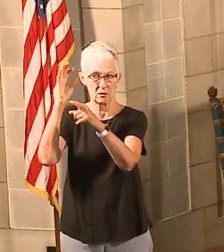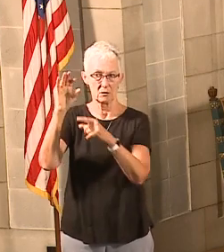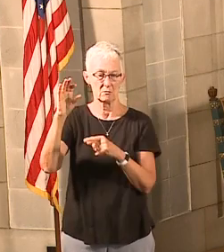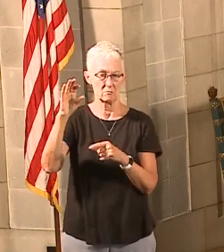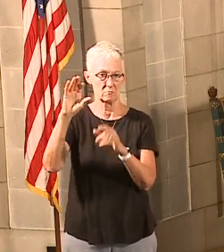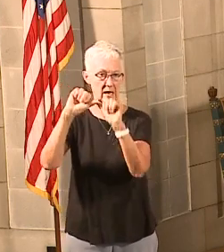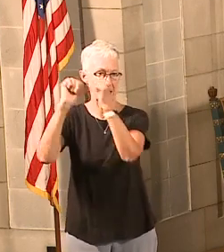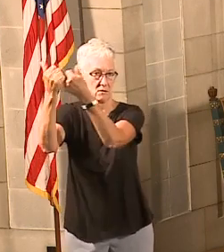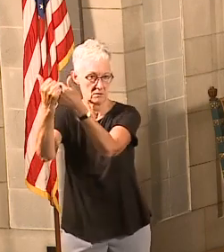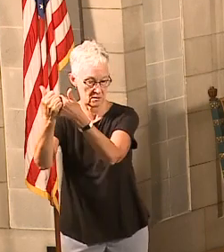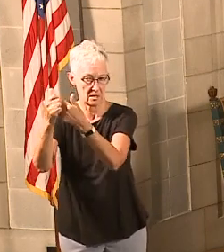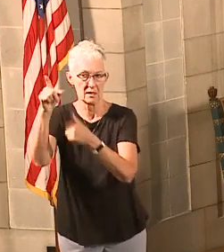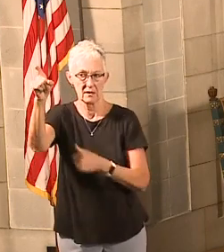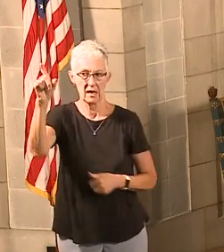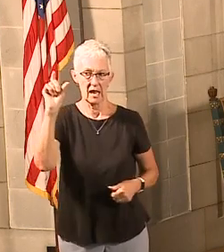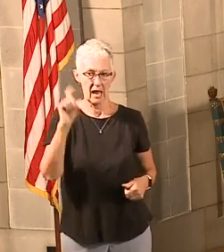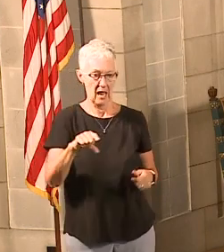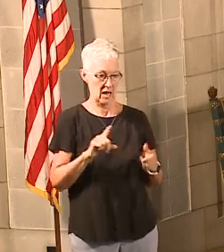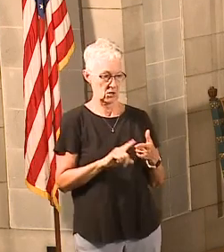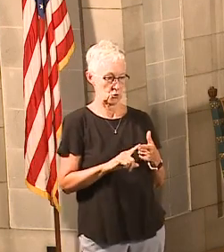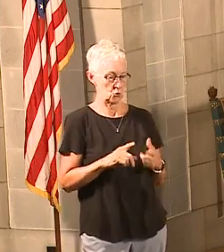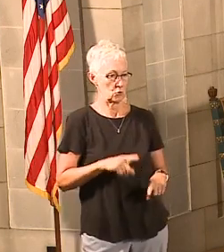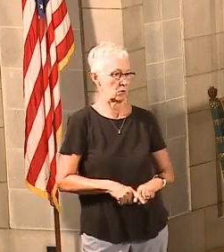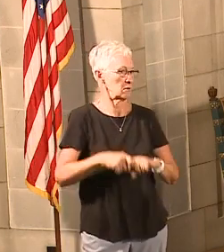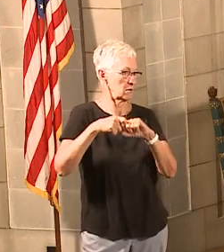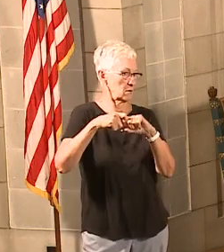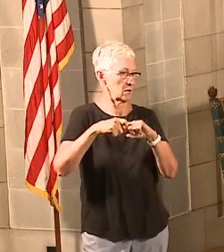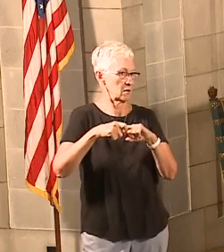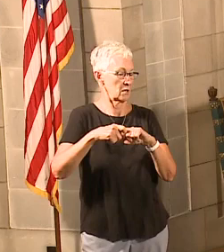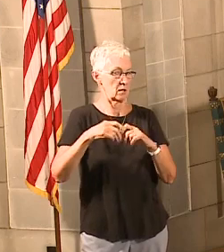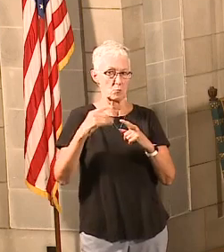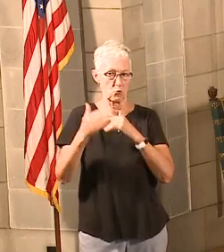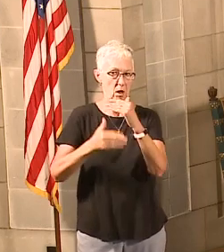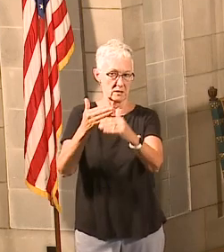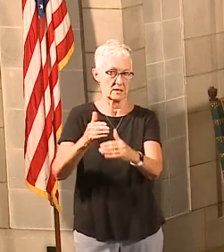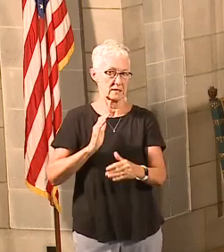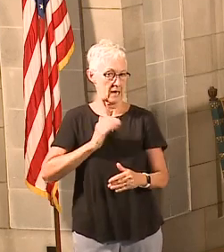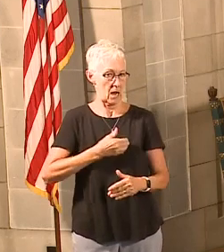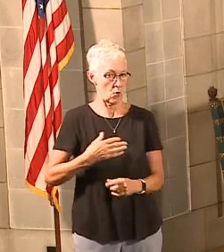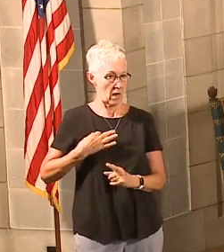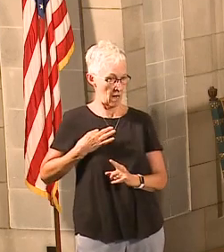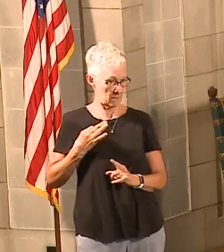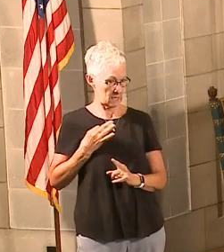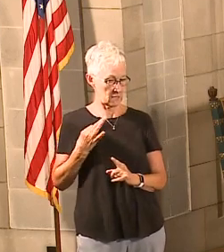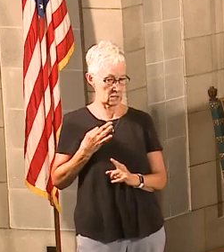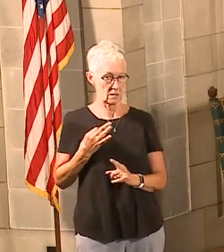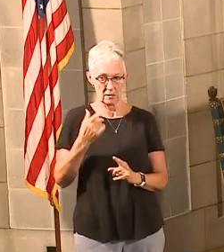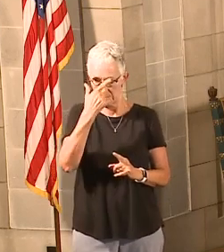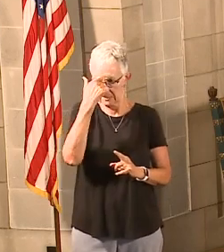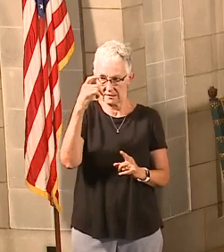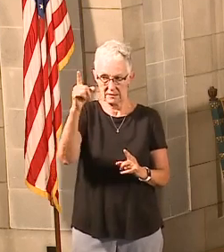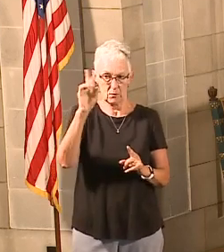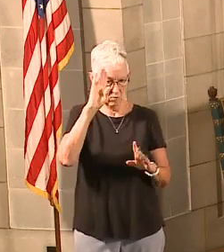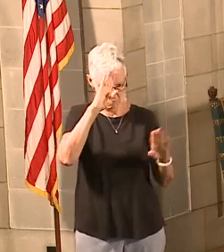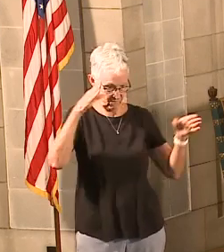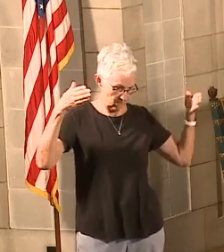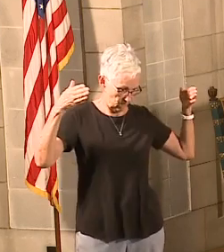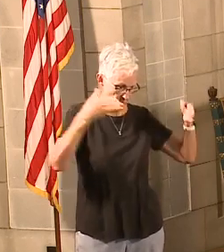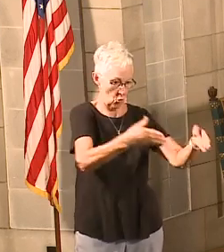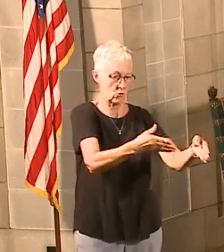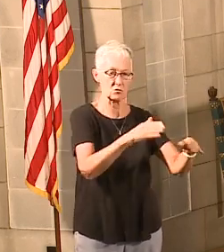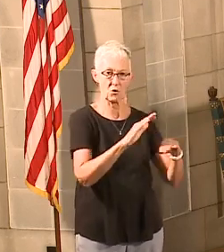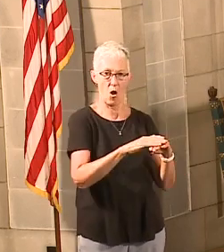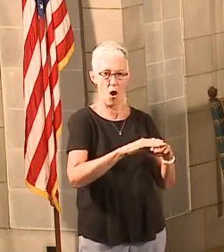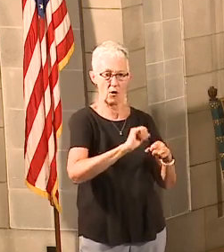on processing our application in the early spring and March in order to be responsive to every state and